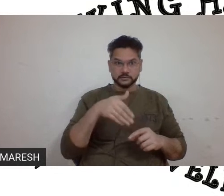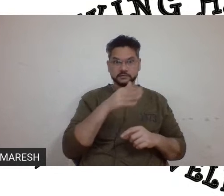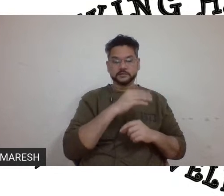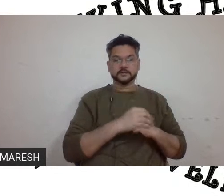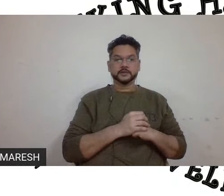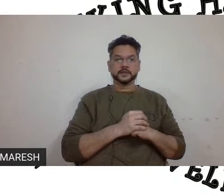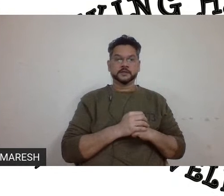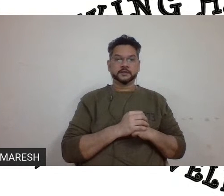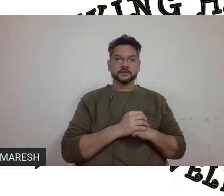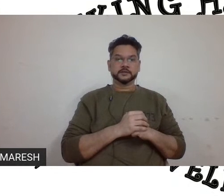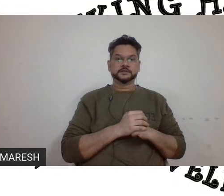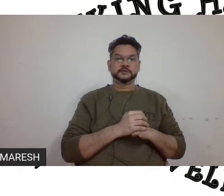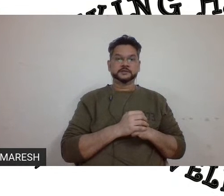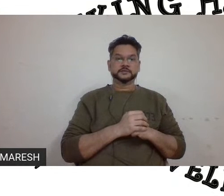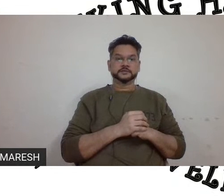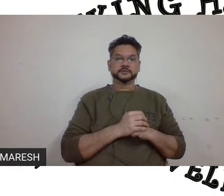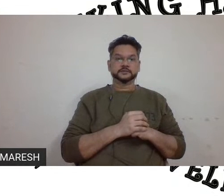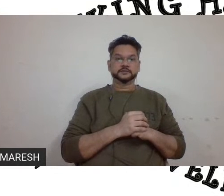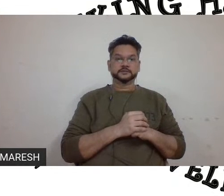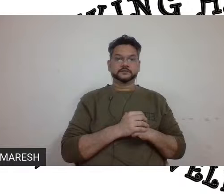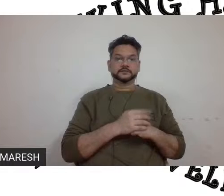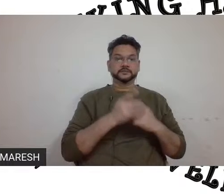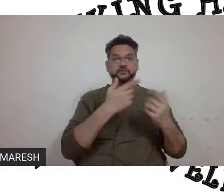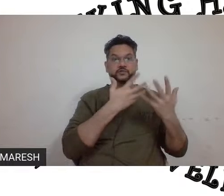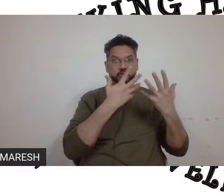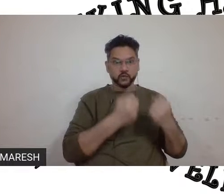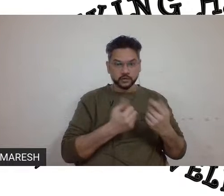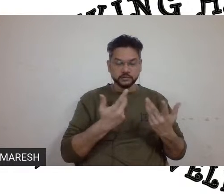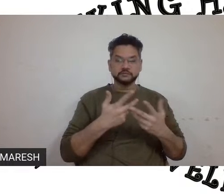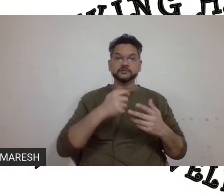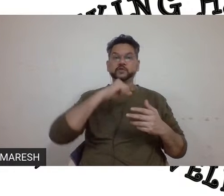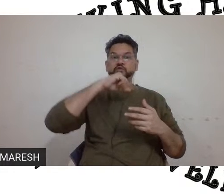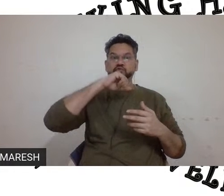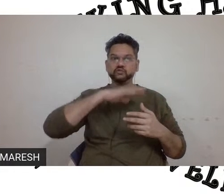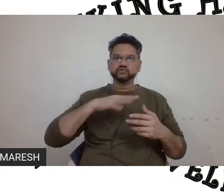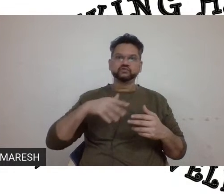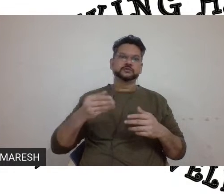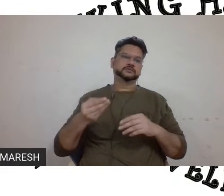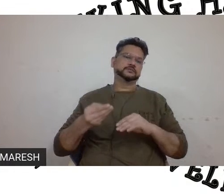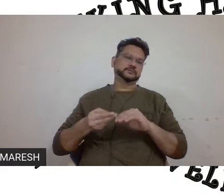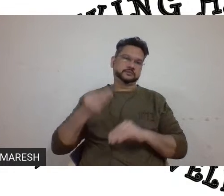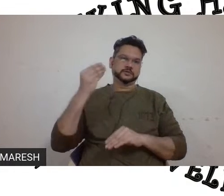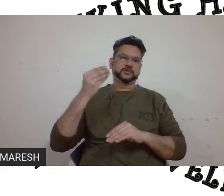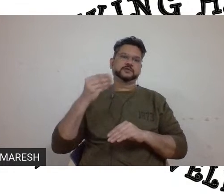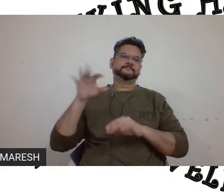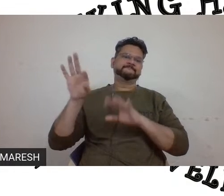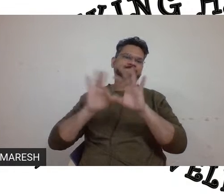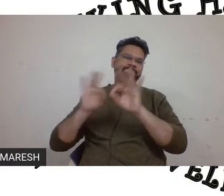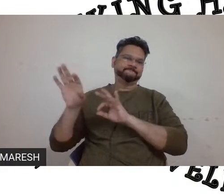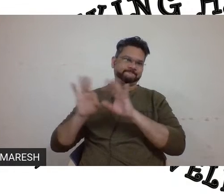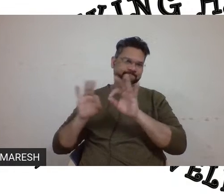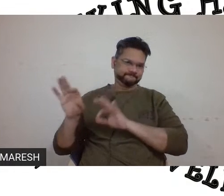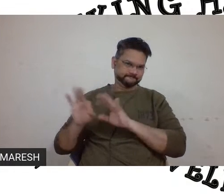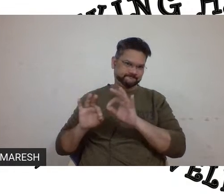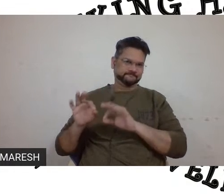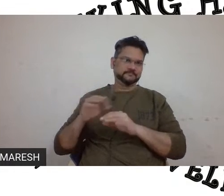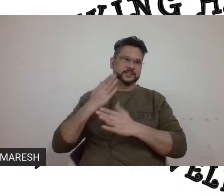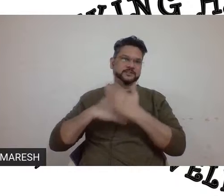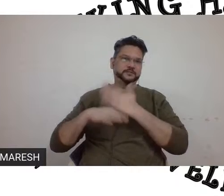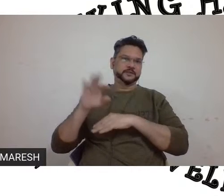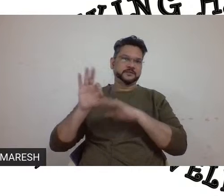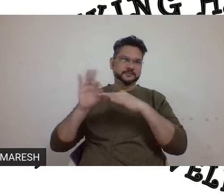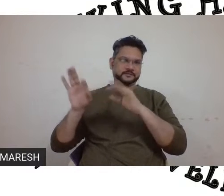for ensuring that the youth with disabilities are hired more and more. Now, there are two things to it. One is the youth should